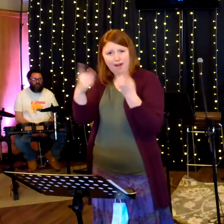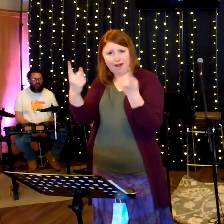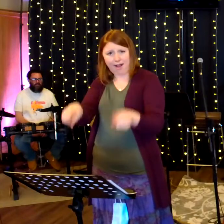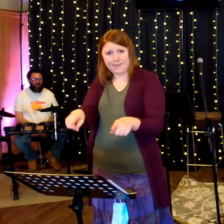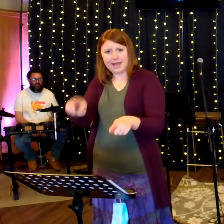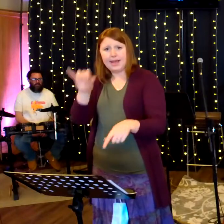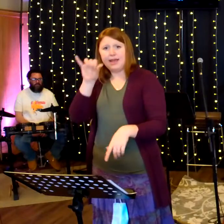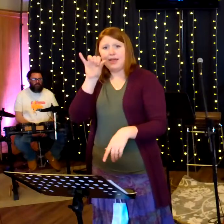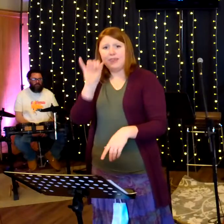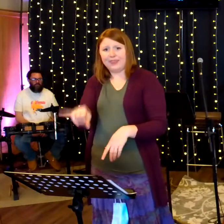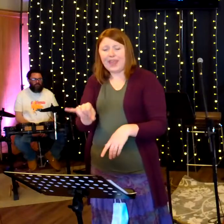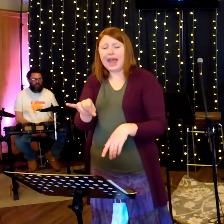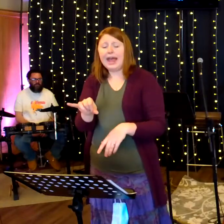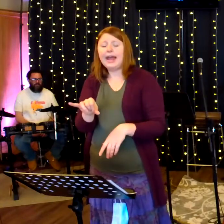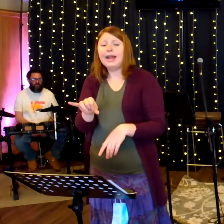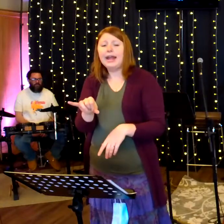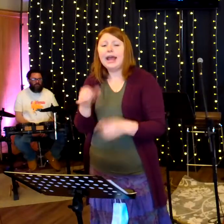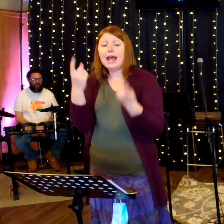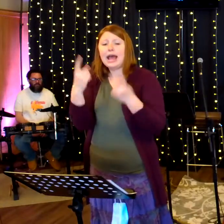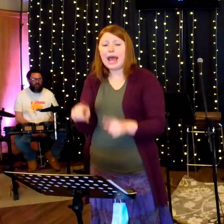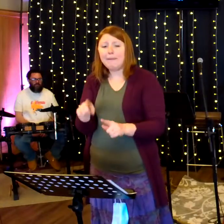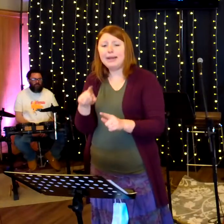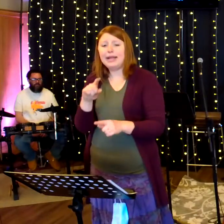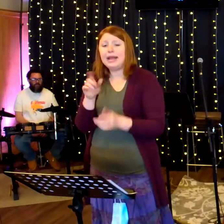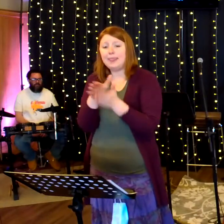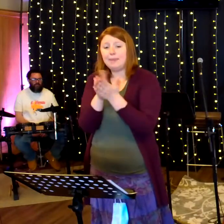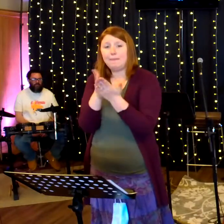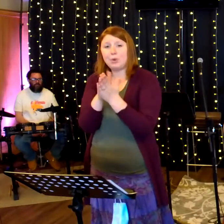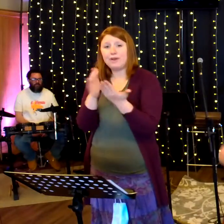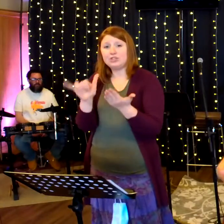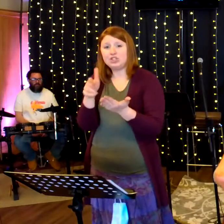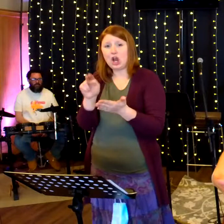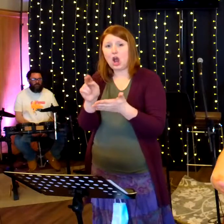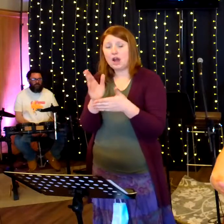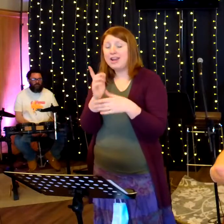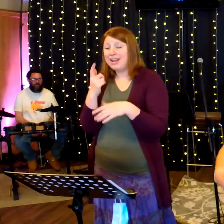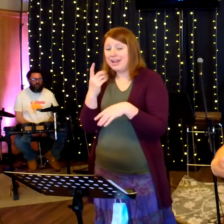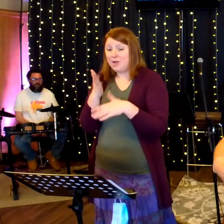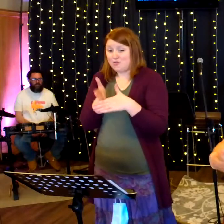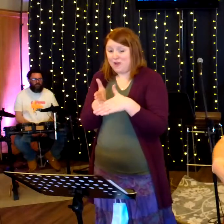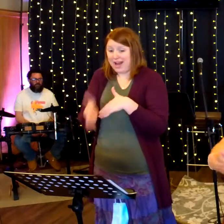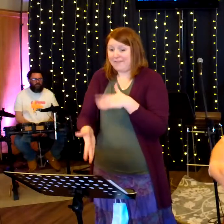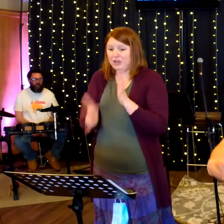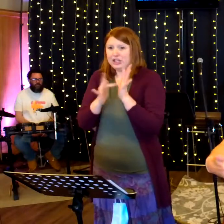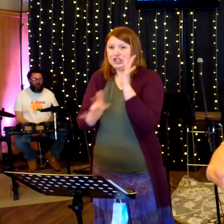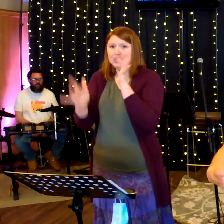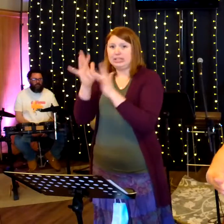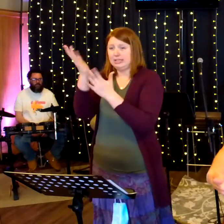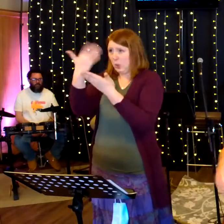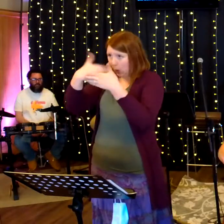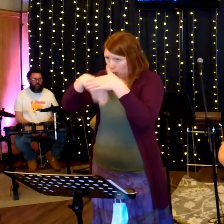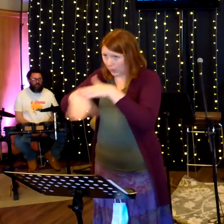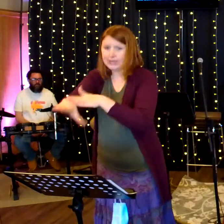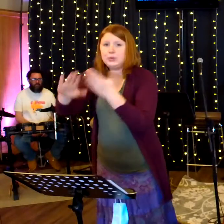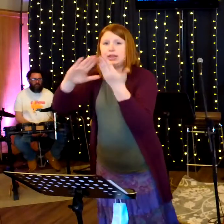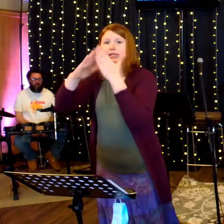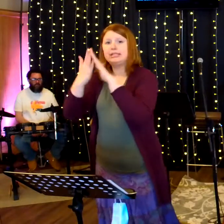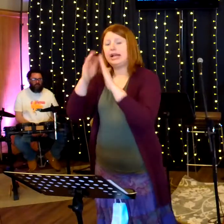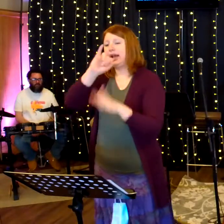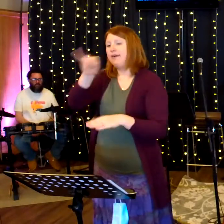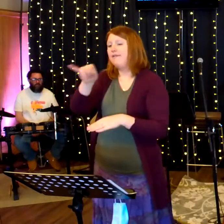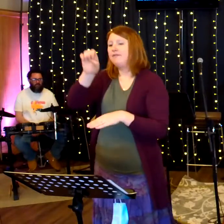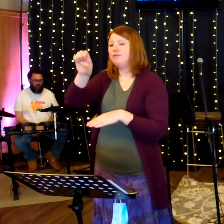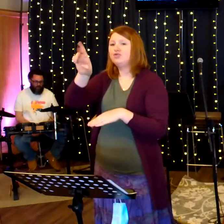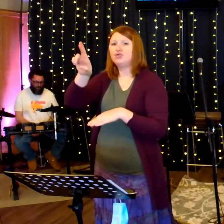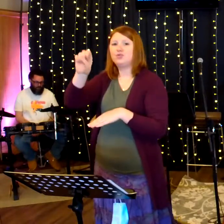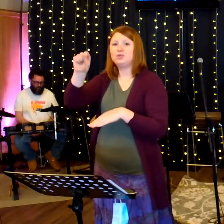This short scripture, it comes right in the book of John immediately after Jesus' triumphal entry into Jerusalem. So remember, we talked about